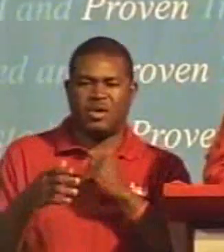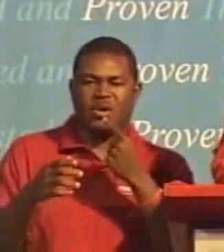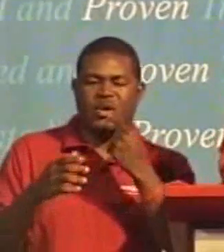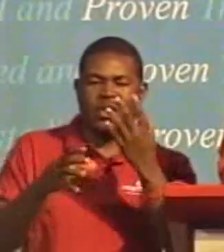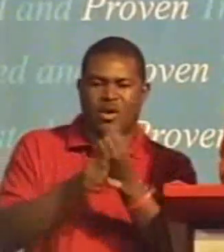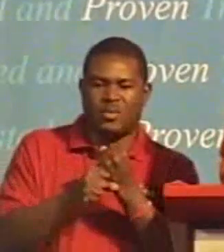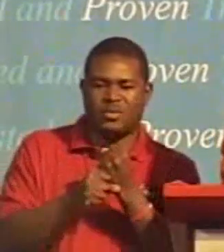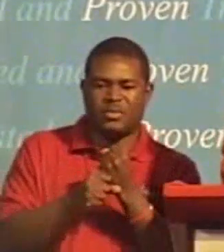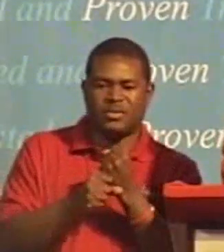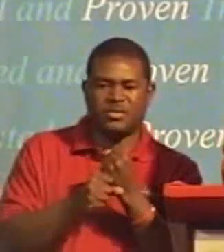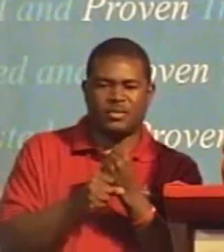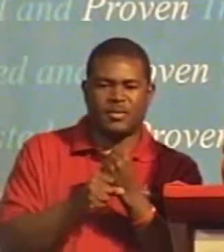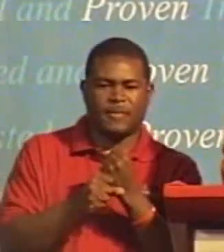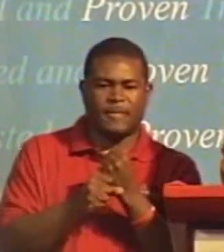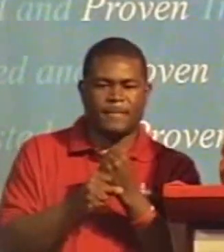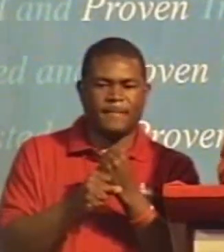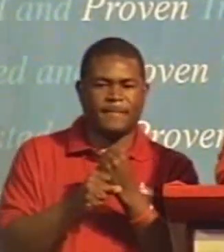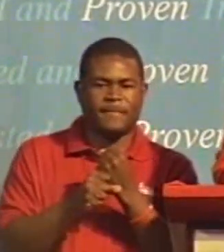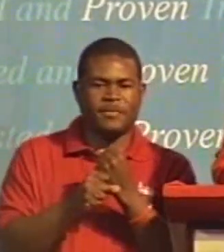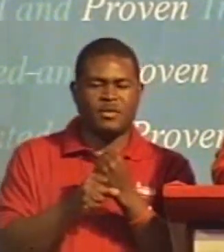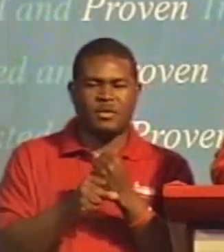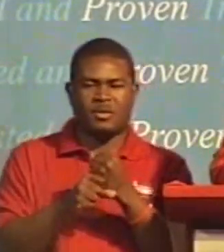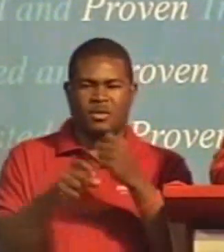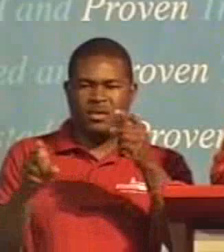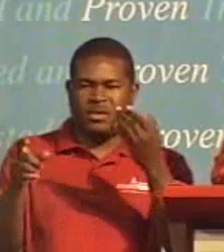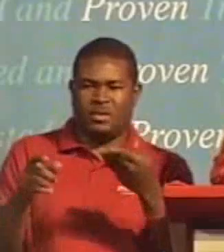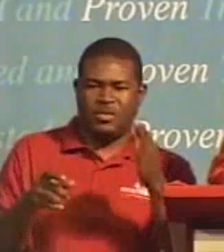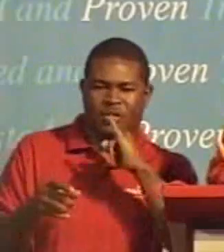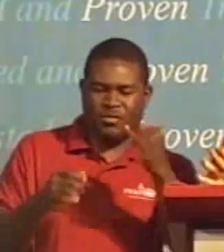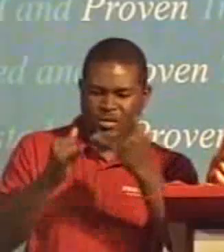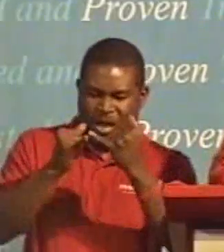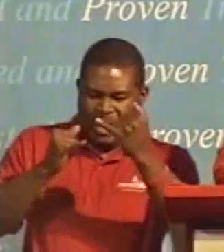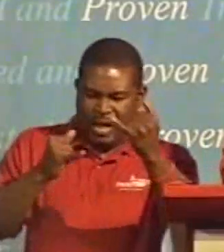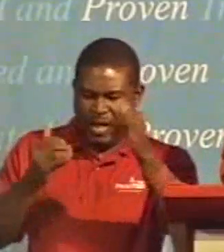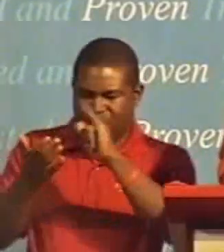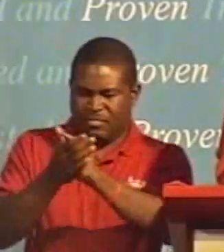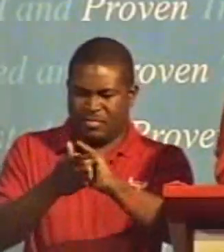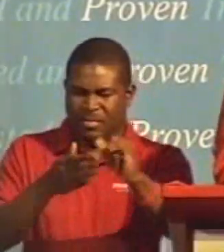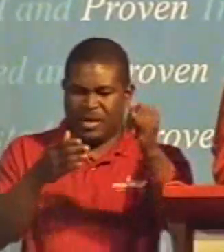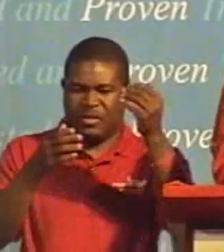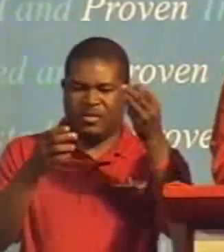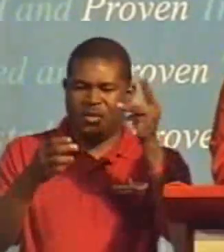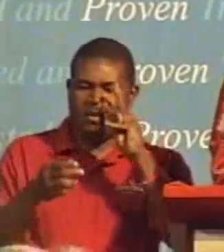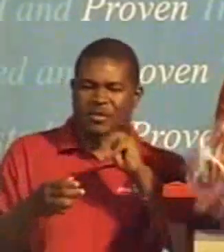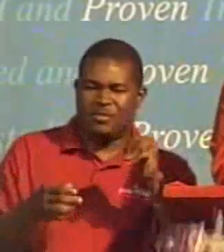It says, there's a line that's been drawn through the ages.